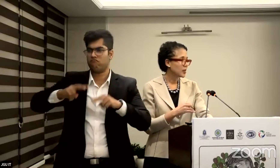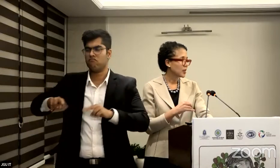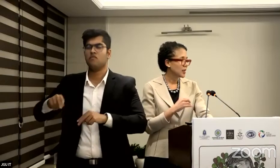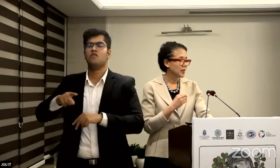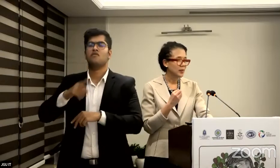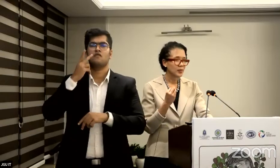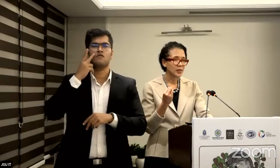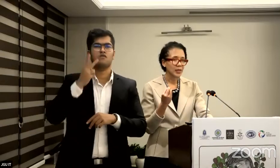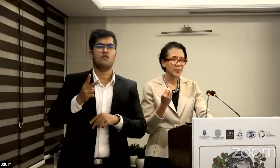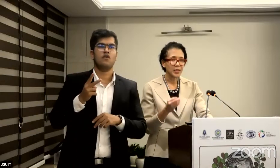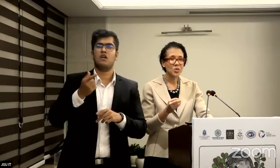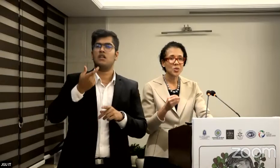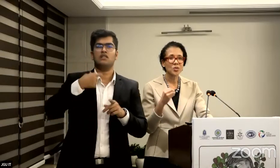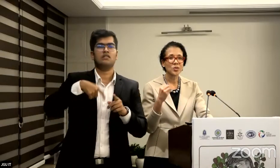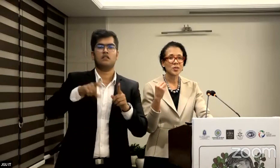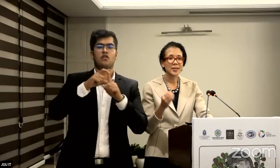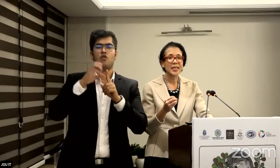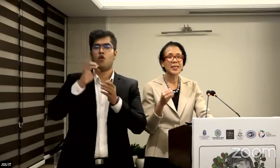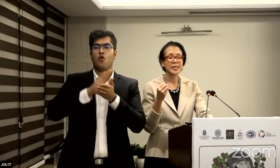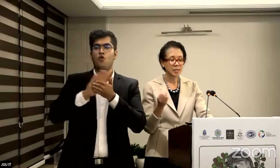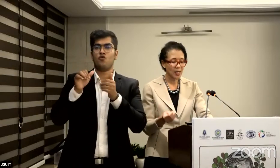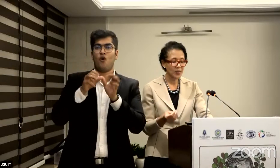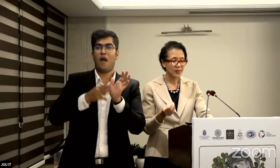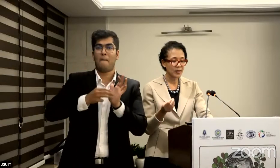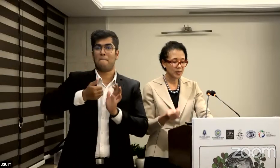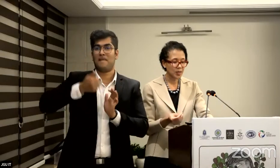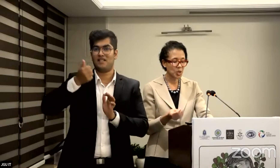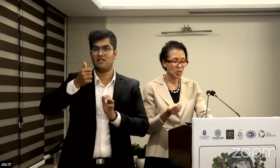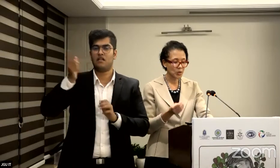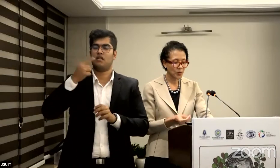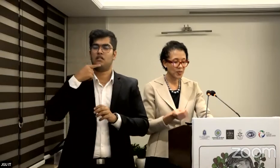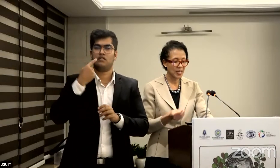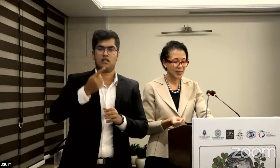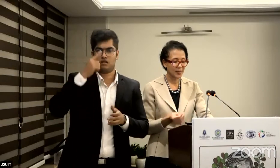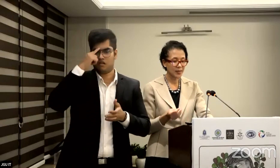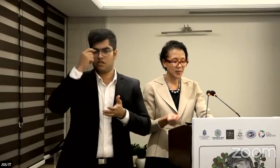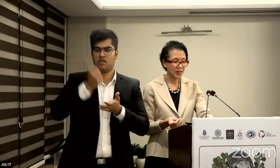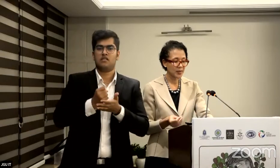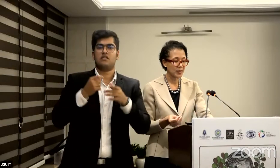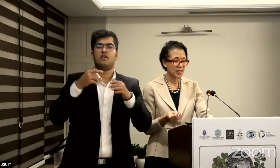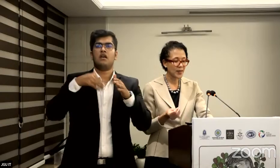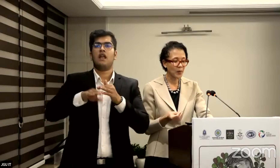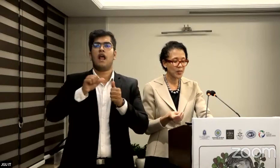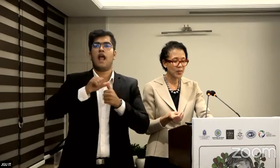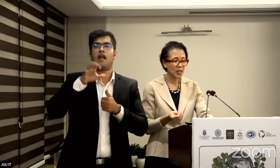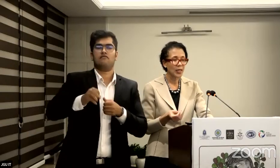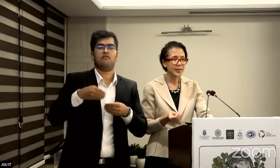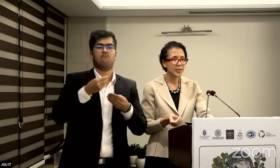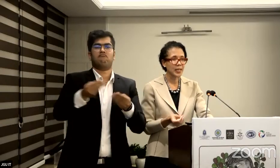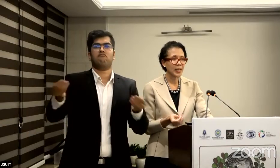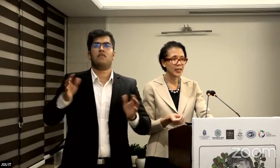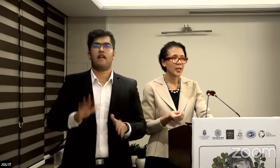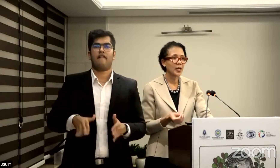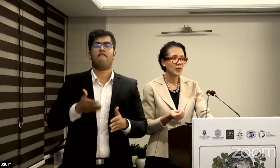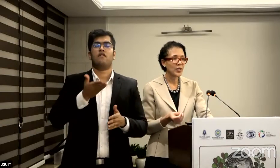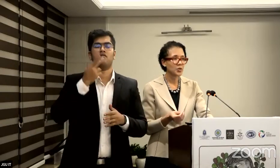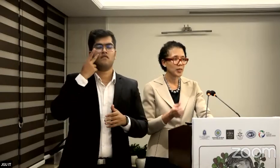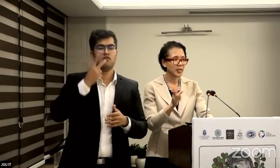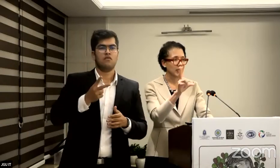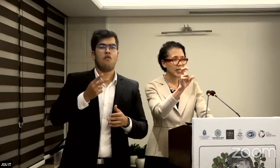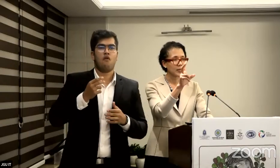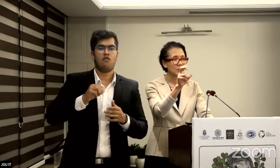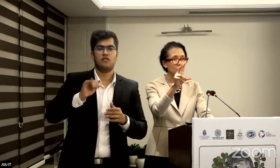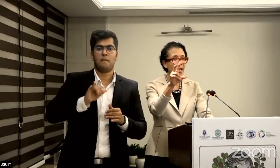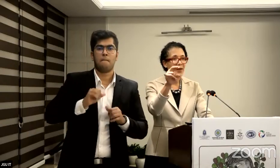Doha ministers succeeded in adopting the decision on TRIPS and access to medicines. And that was a stunning